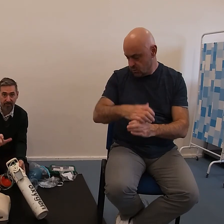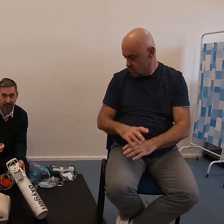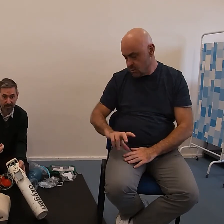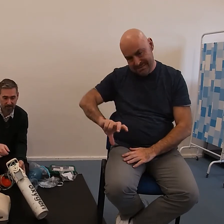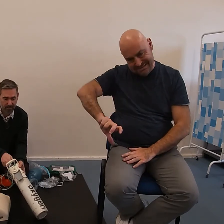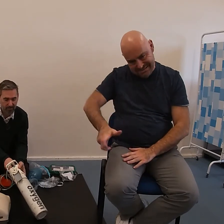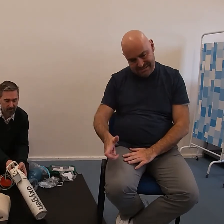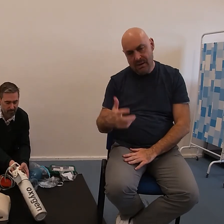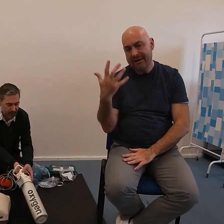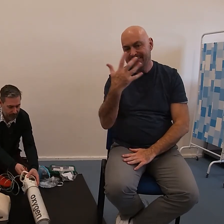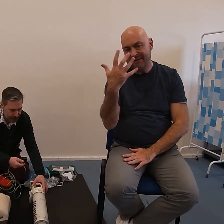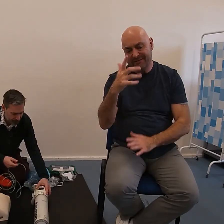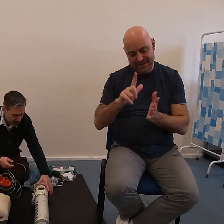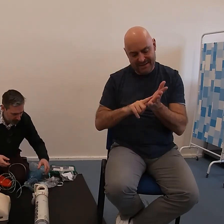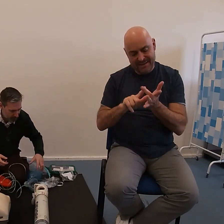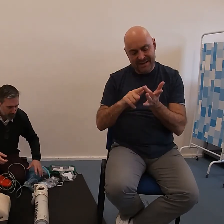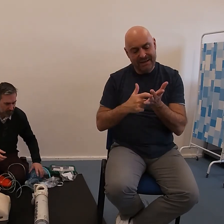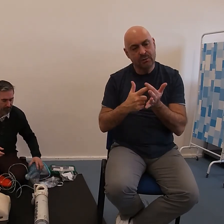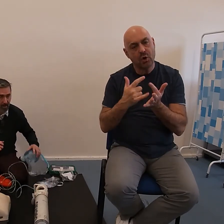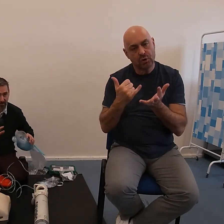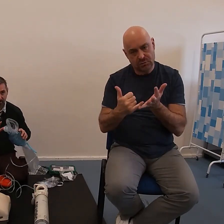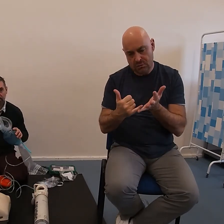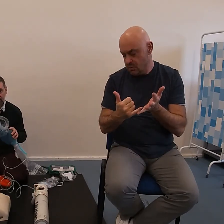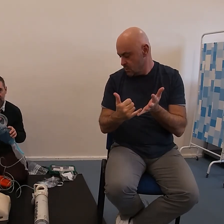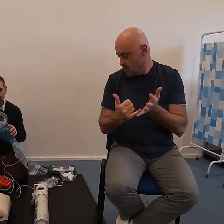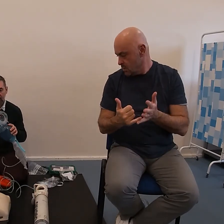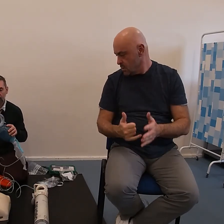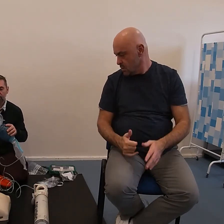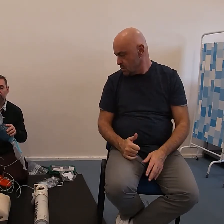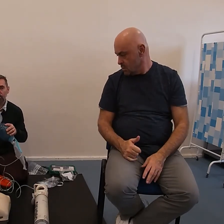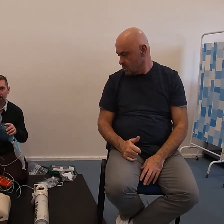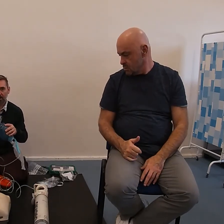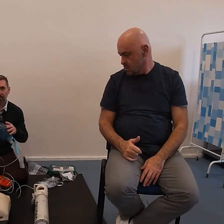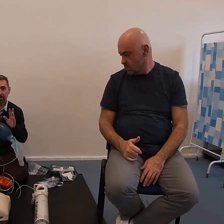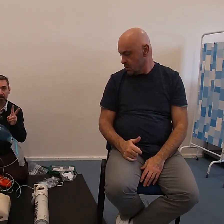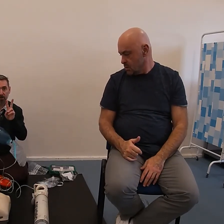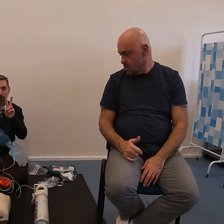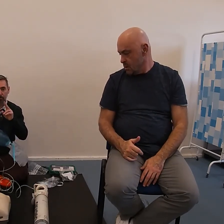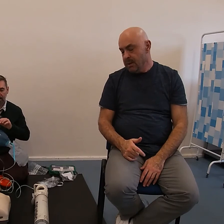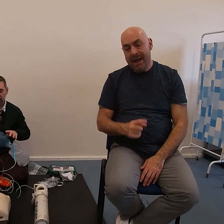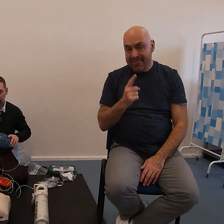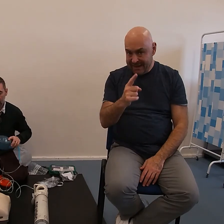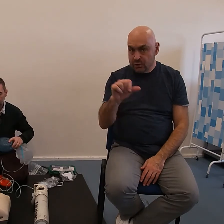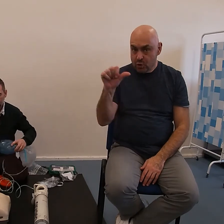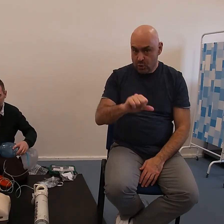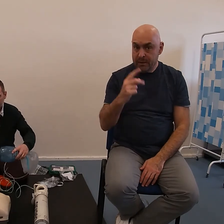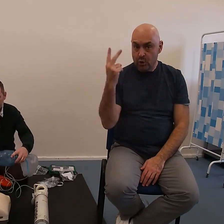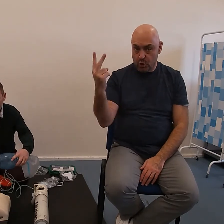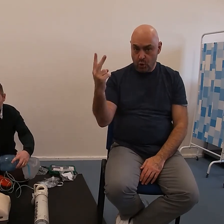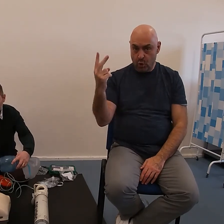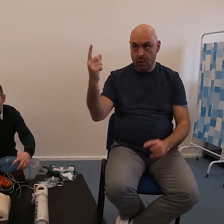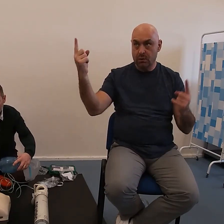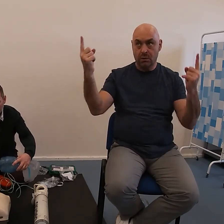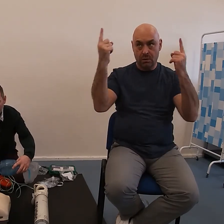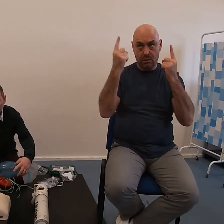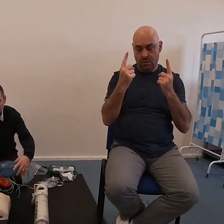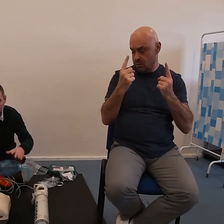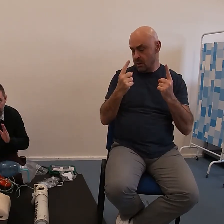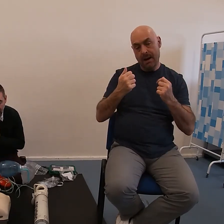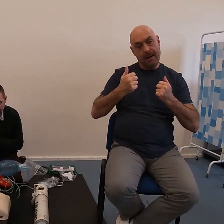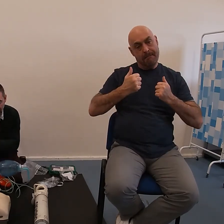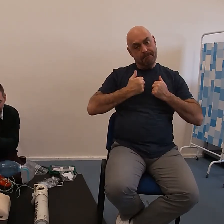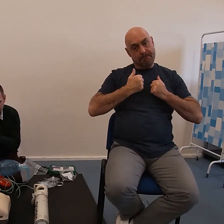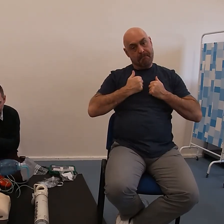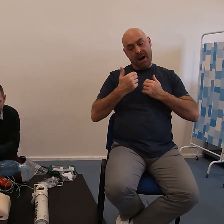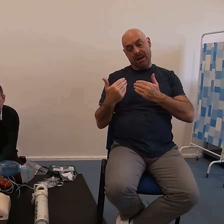turn it to 15 litres. Now, as I alluded to earlier, this is a two-man job. So my